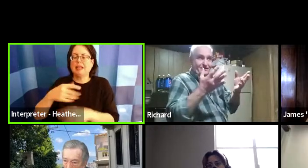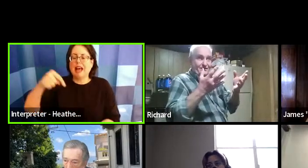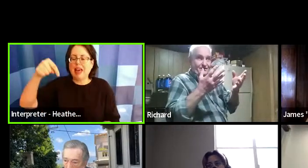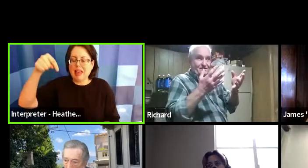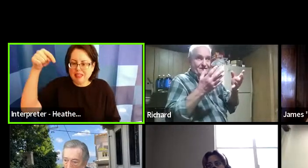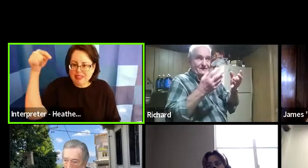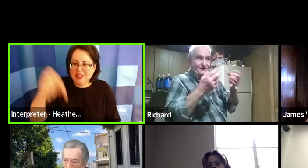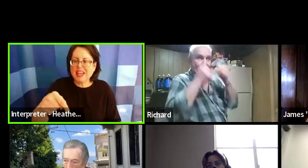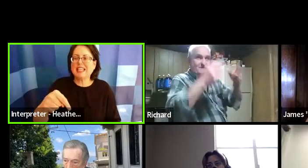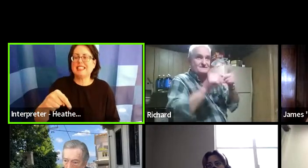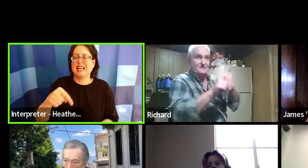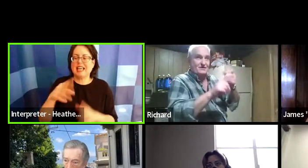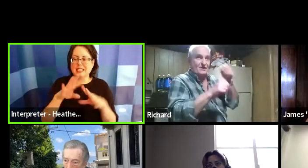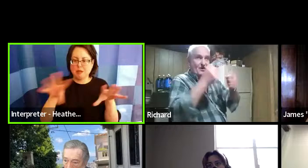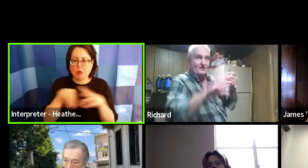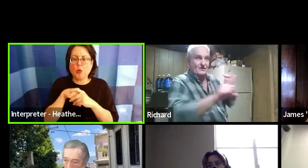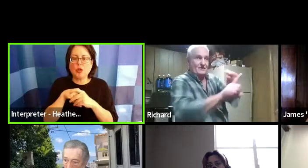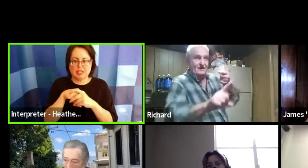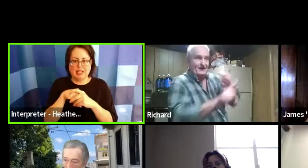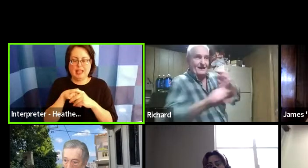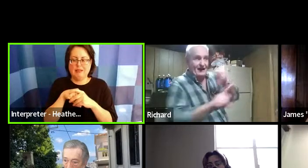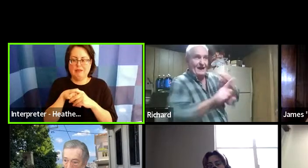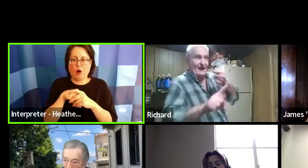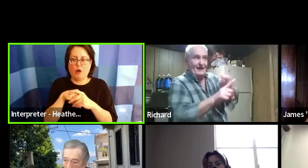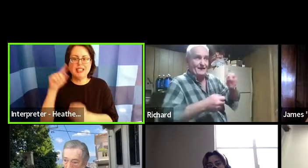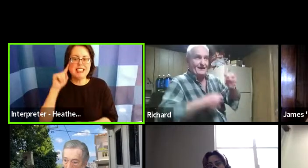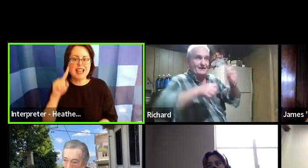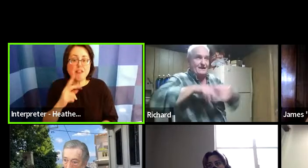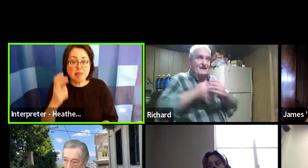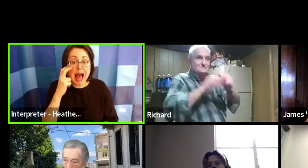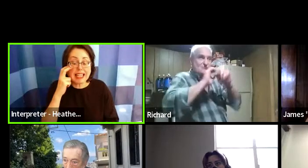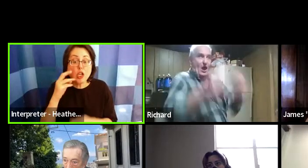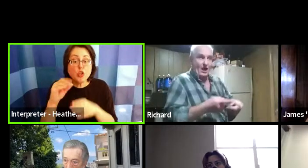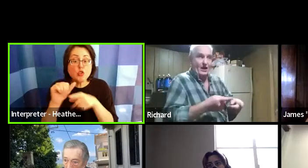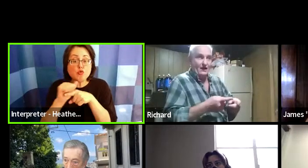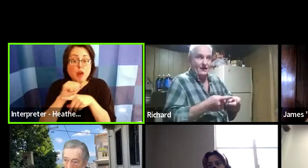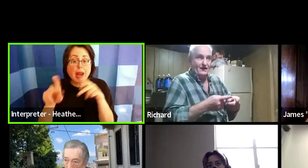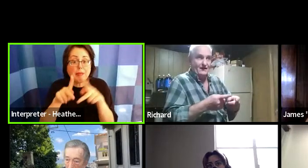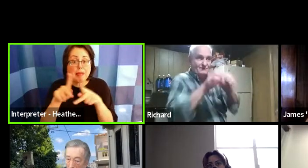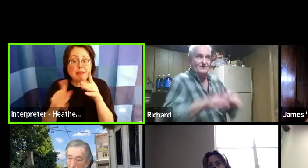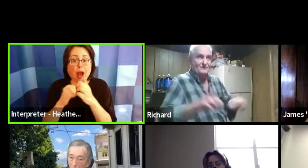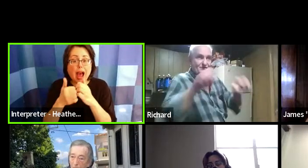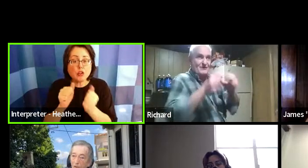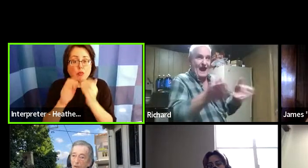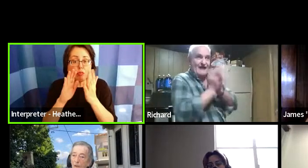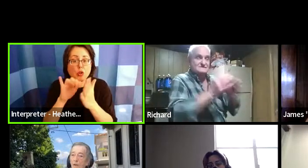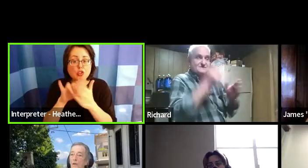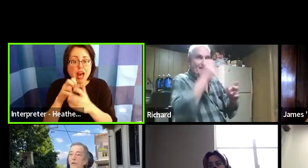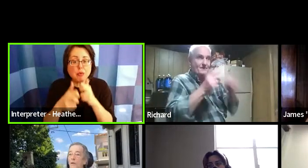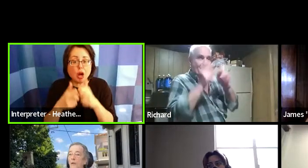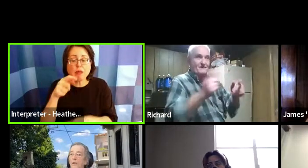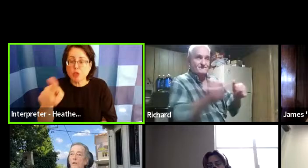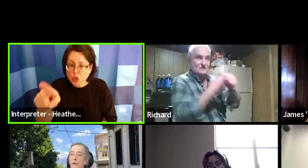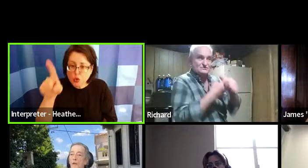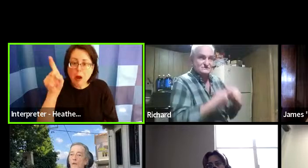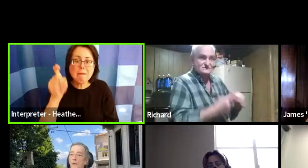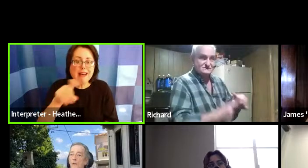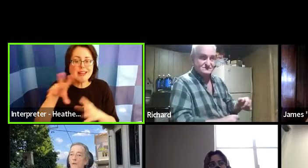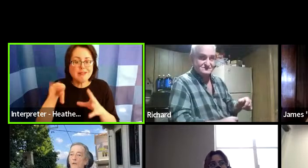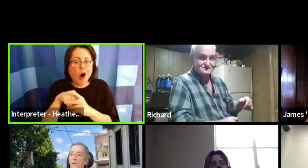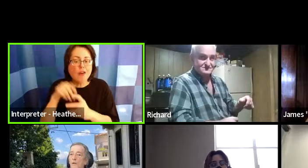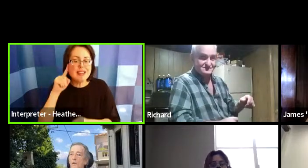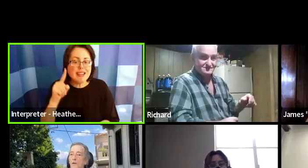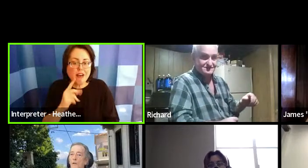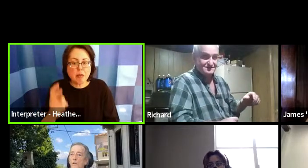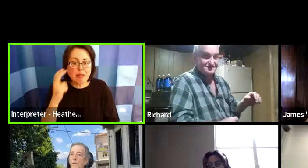is important in setting up these programs so that we could train people in how to approach these problems. The problem is that people aren't being safe